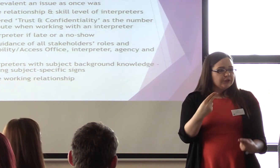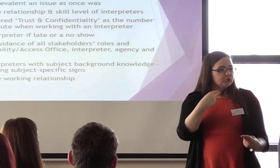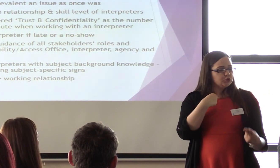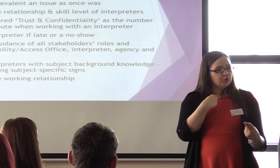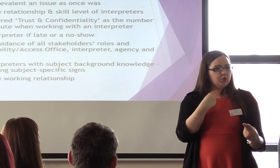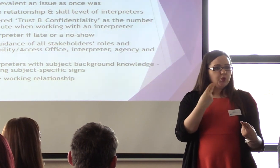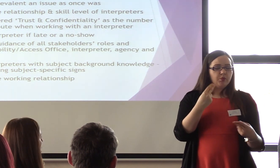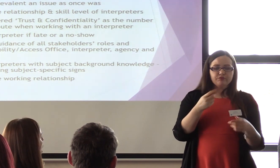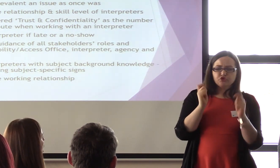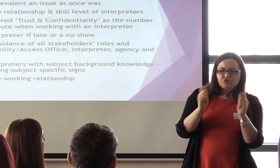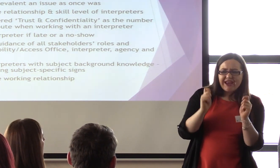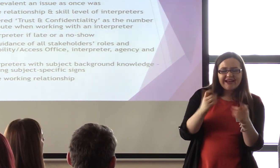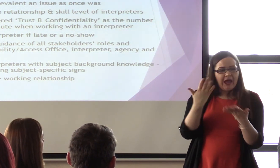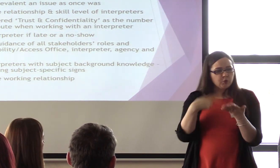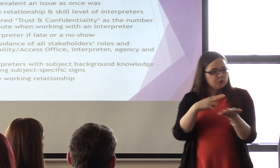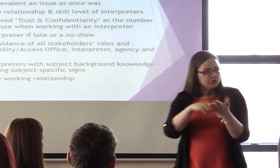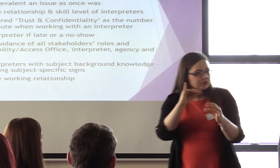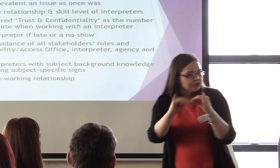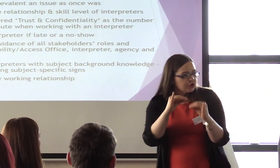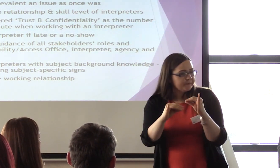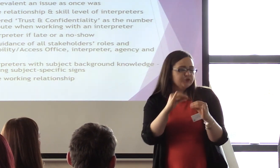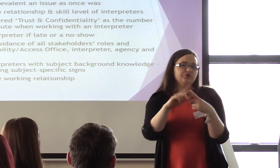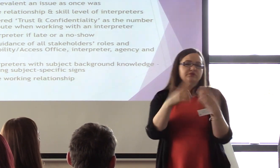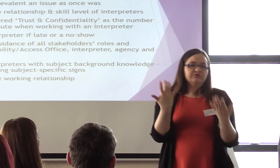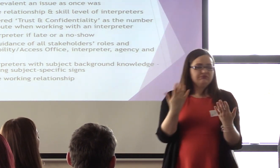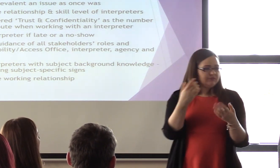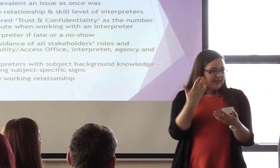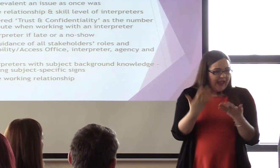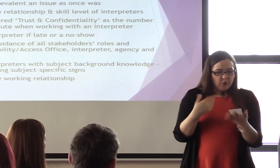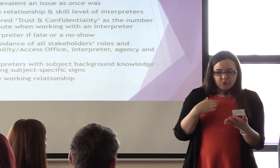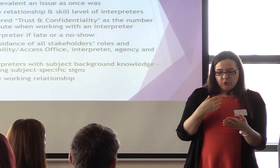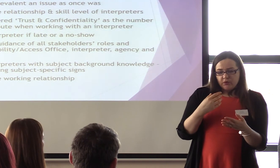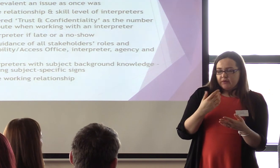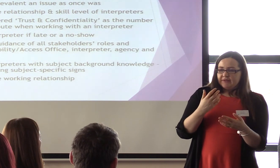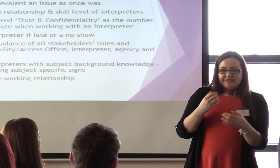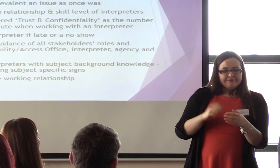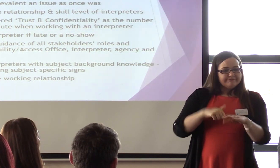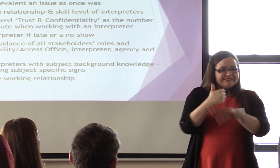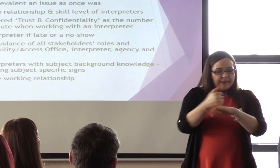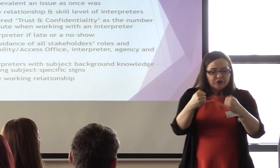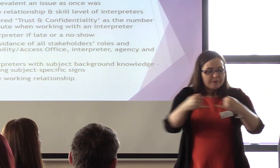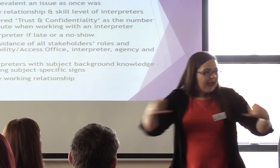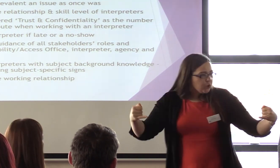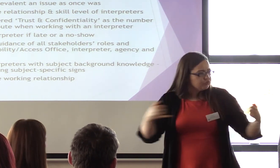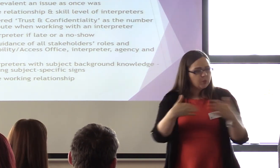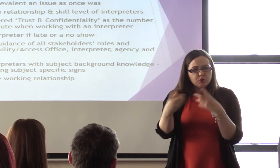deaf students. All three need to be trained in terms of how to use an interpreter, what the expectations